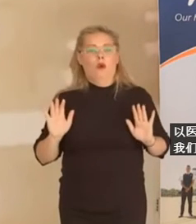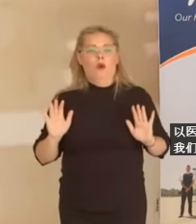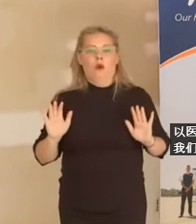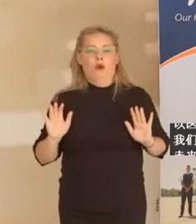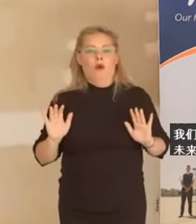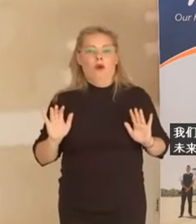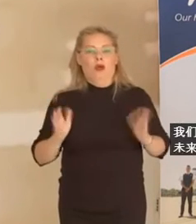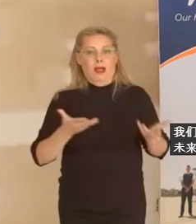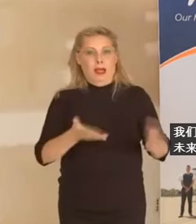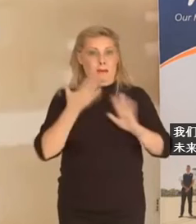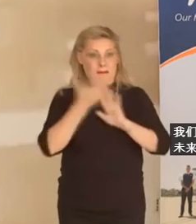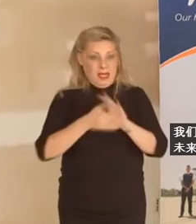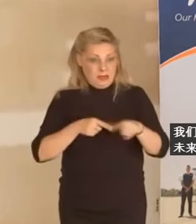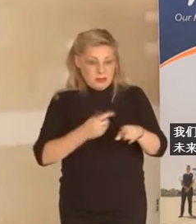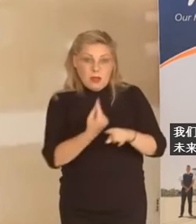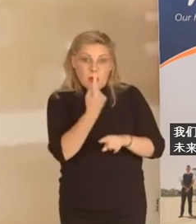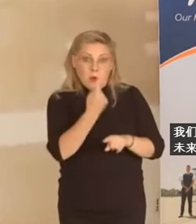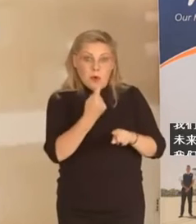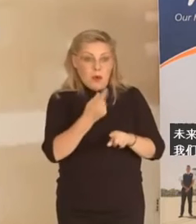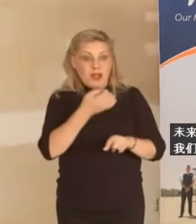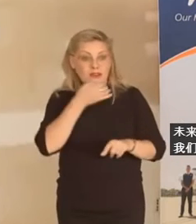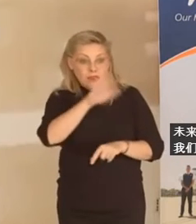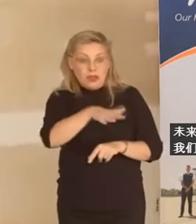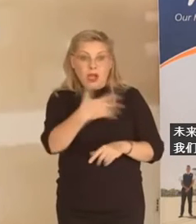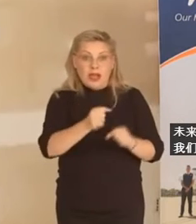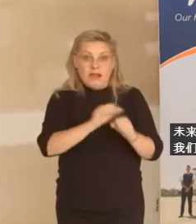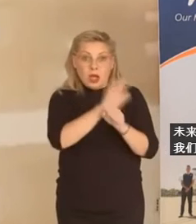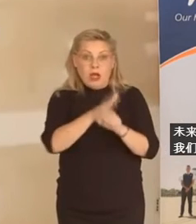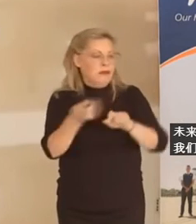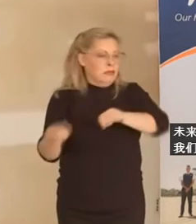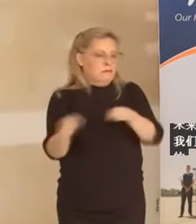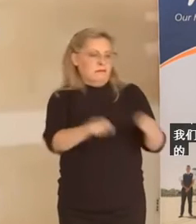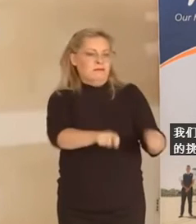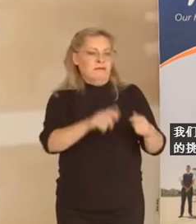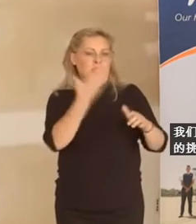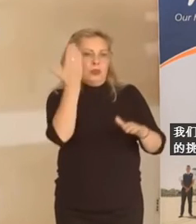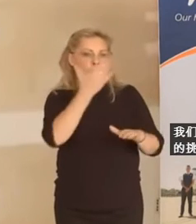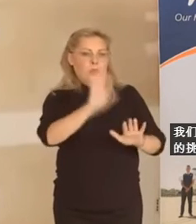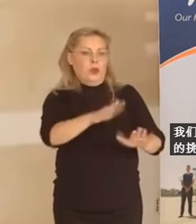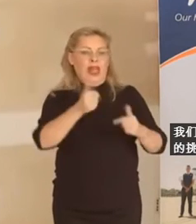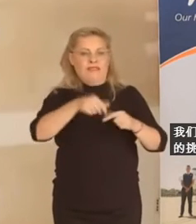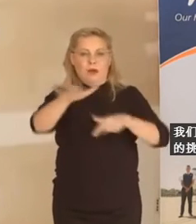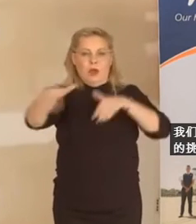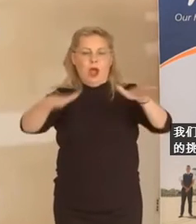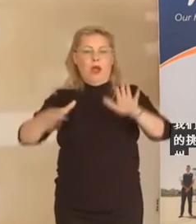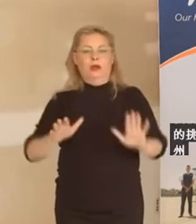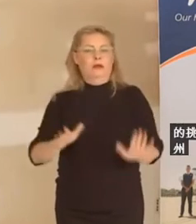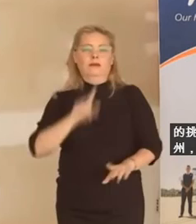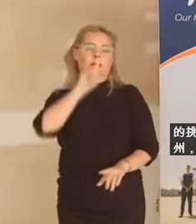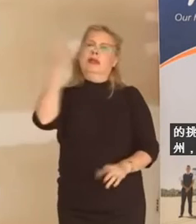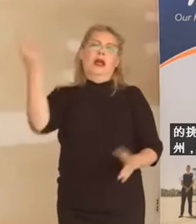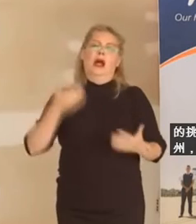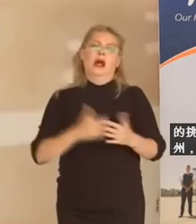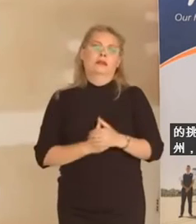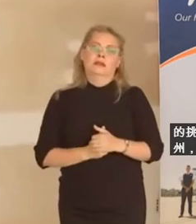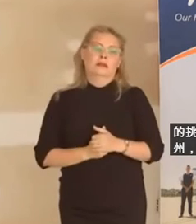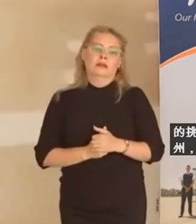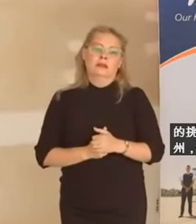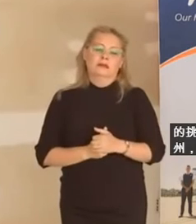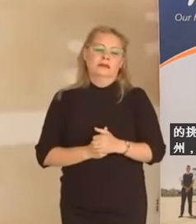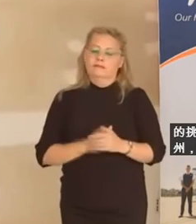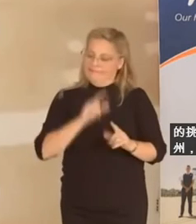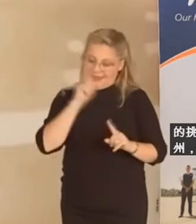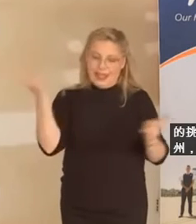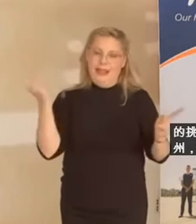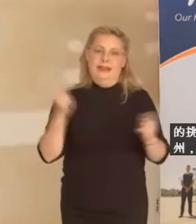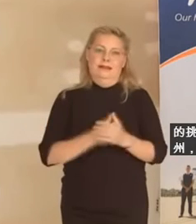our children's future. We have to face into the challenge that we have, and not just New South Wales has, that Australia has